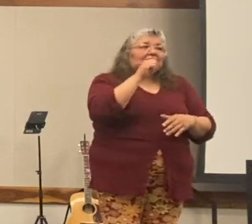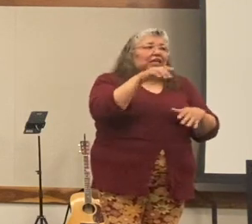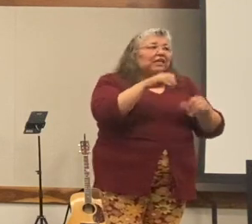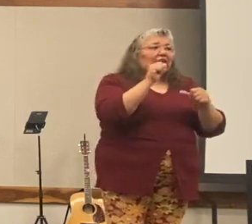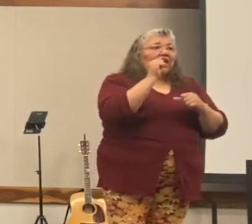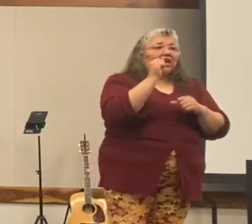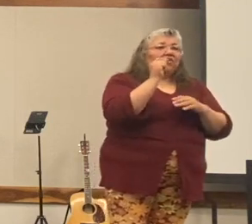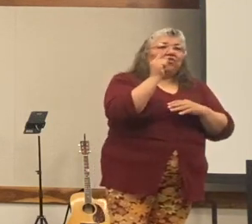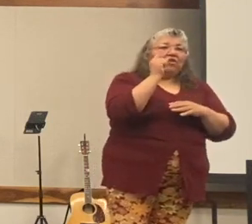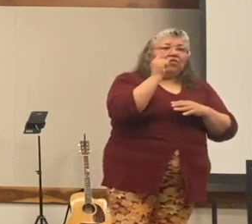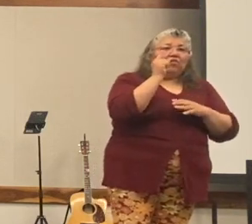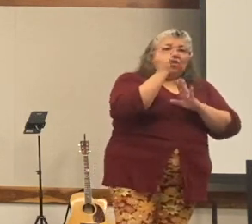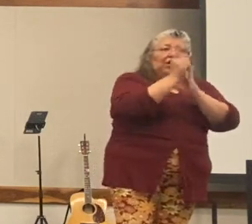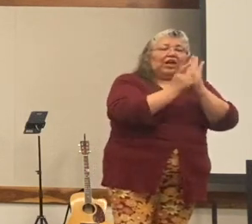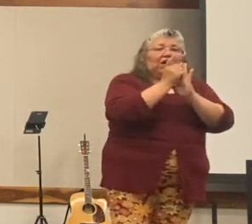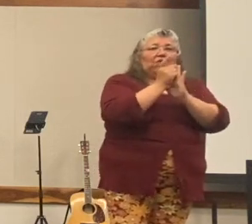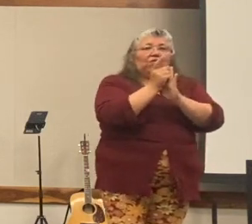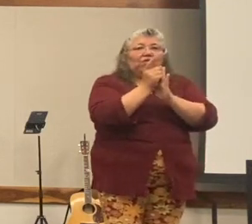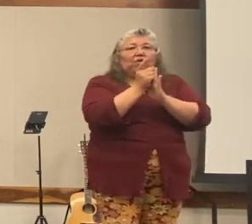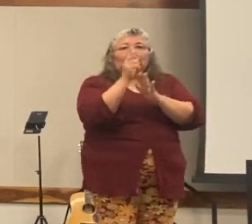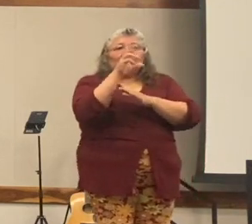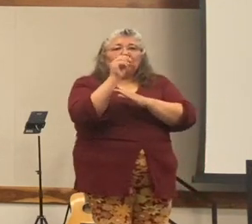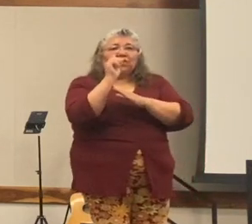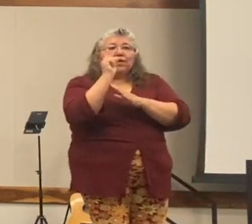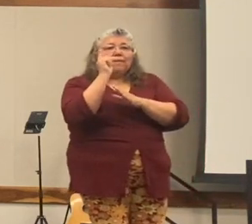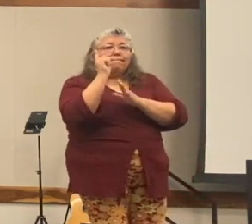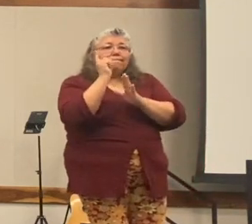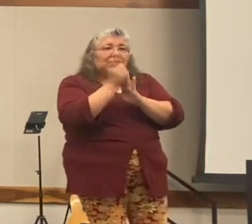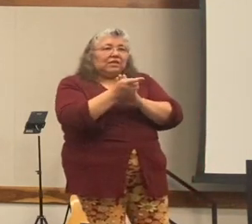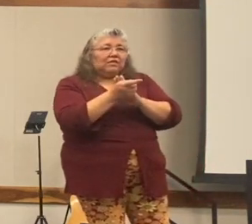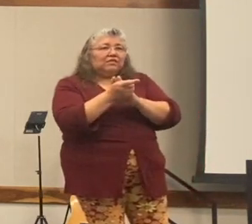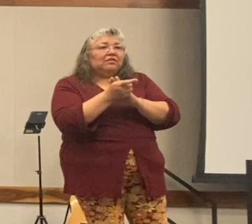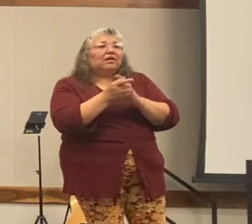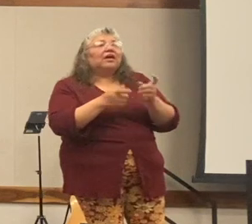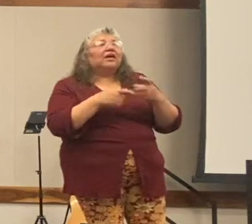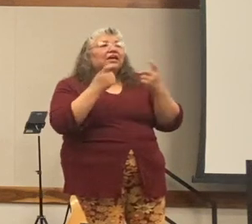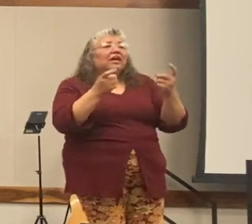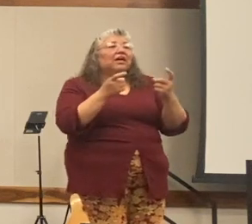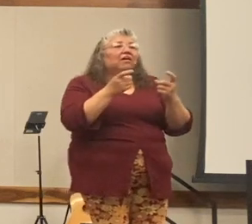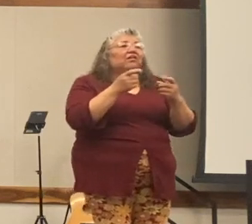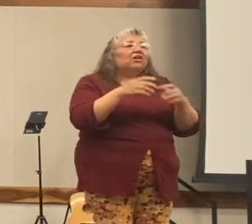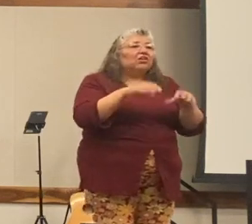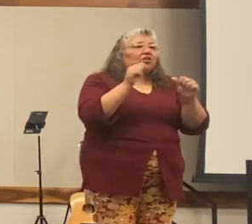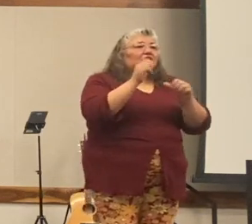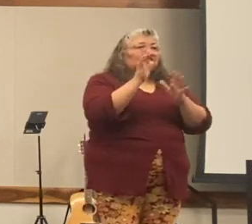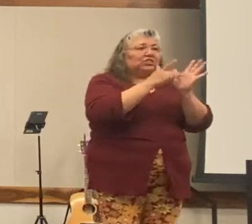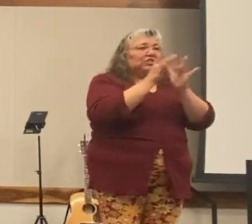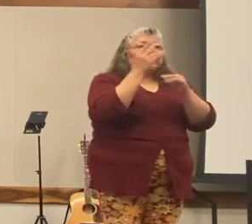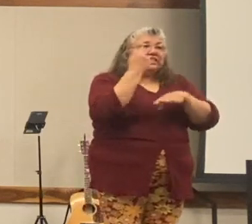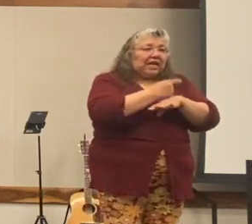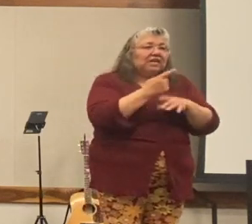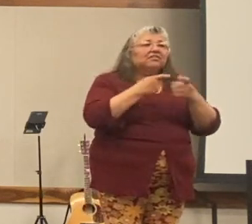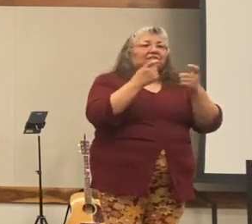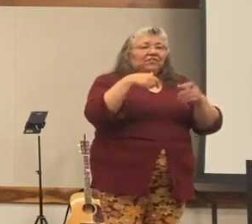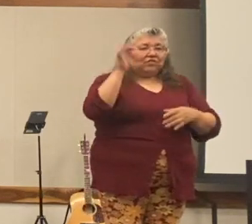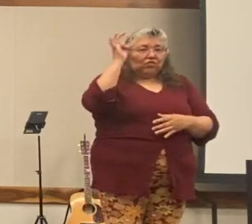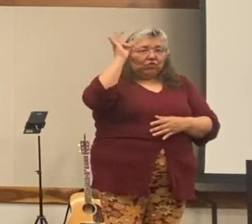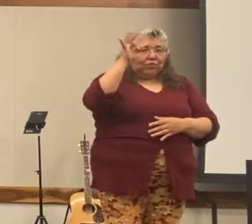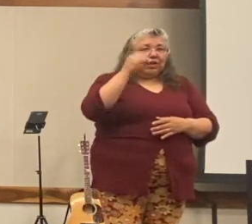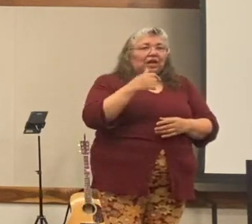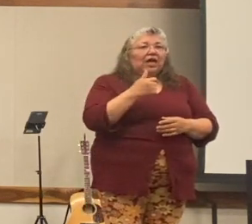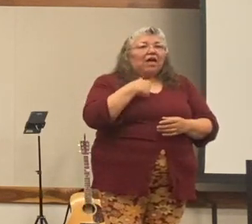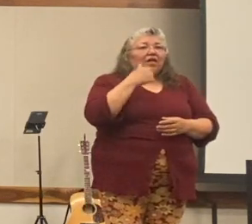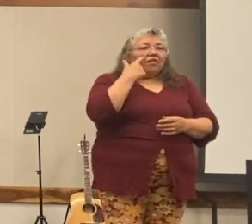hour or 30 minutes. It actually took days for Jesus to give this sermon. So I think that on behalf of what Jesus